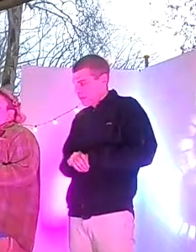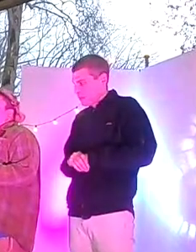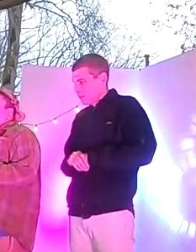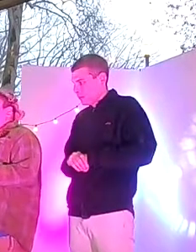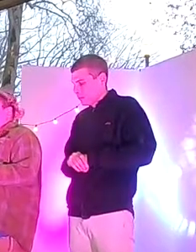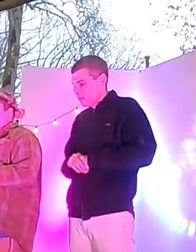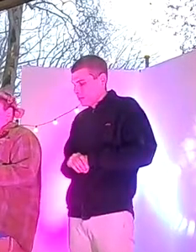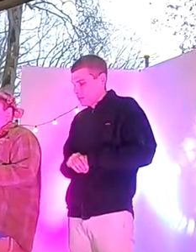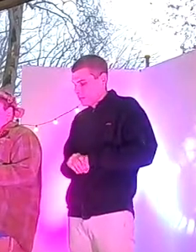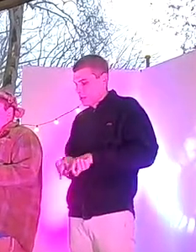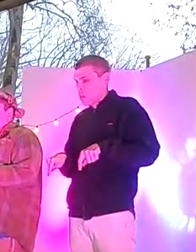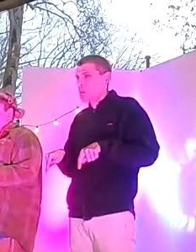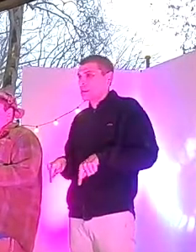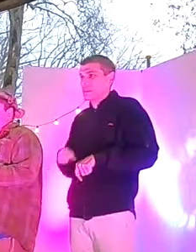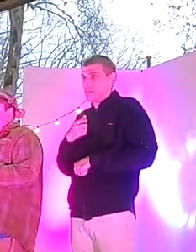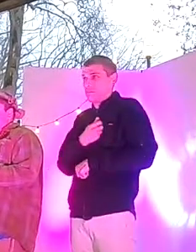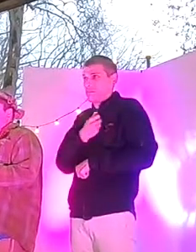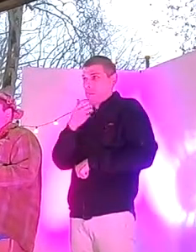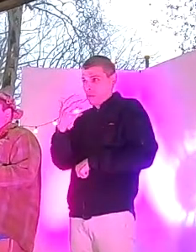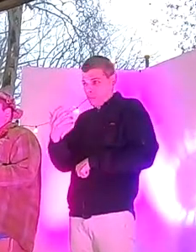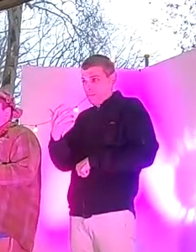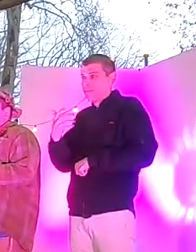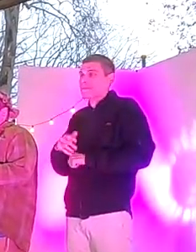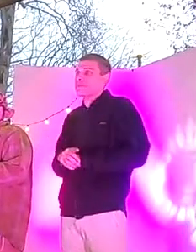after trying to